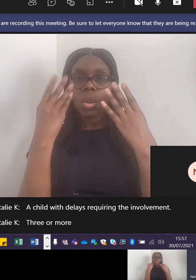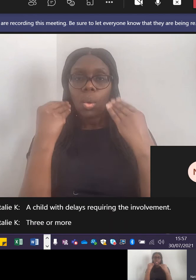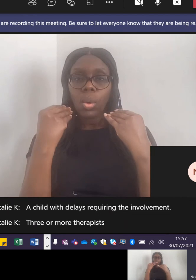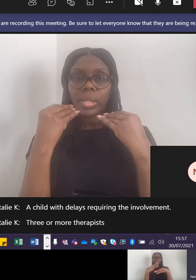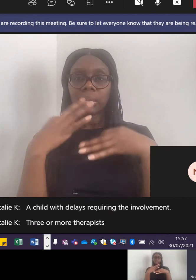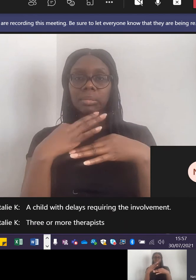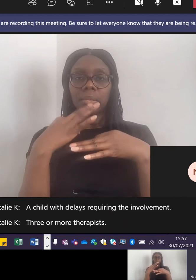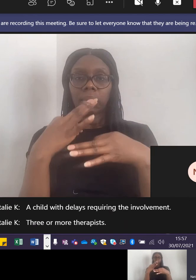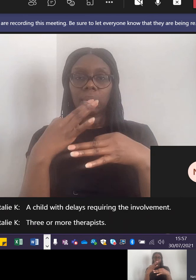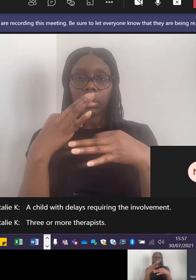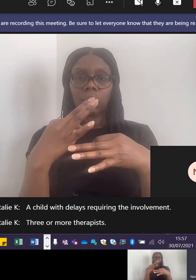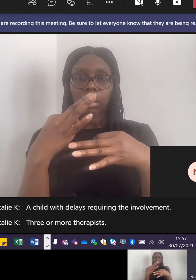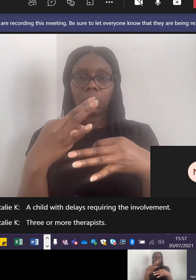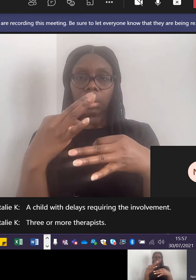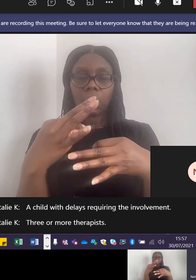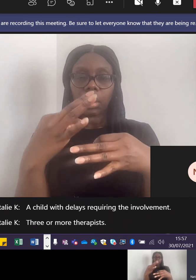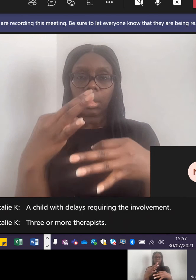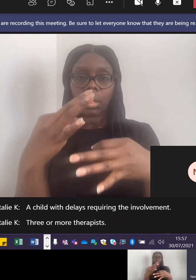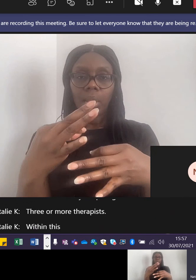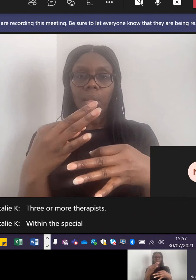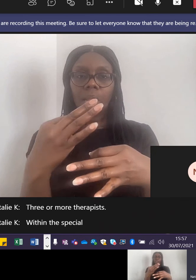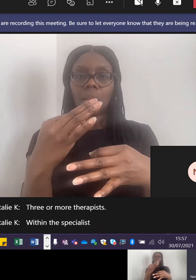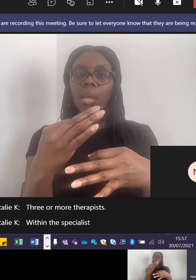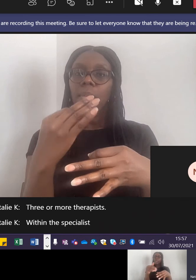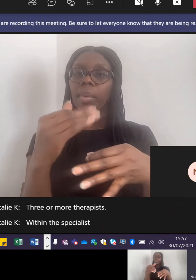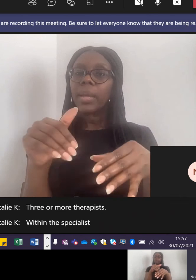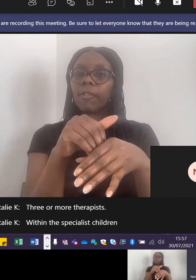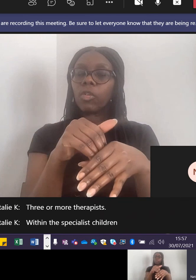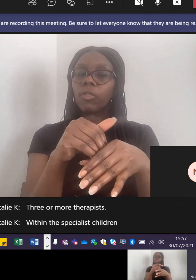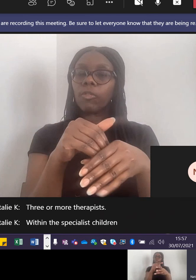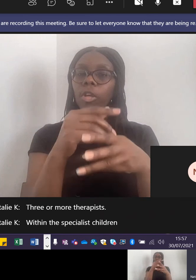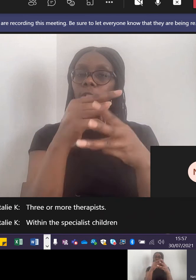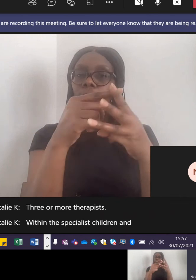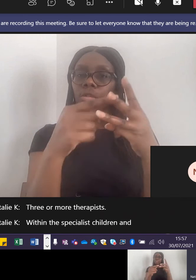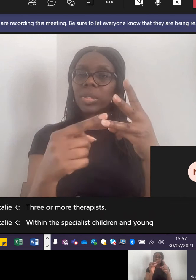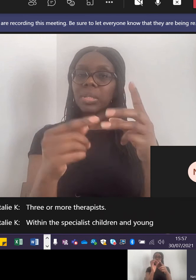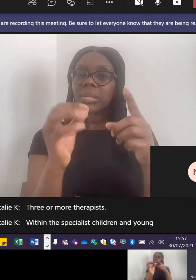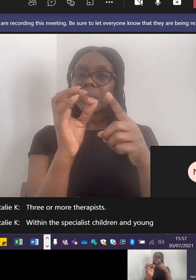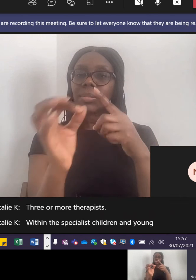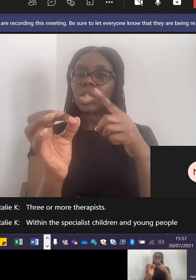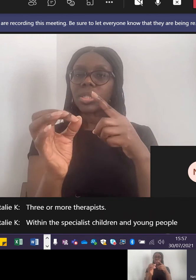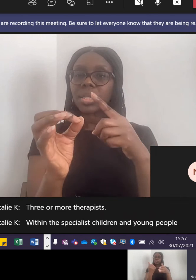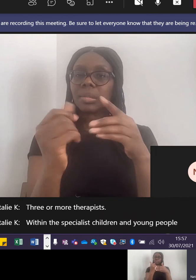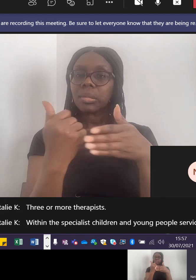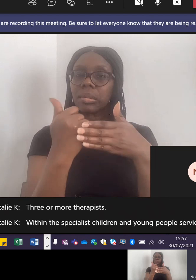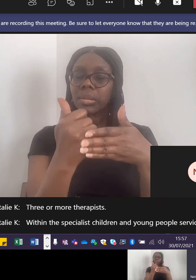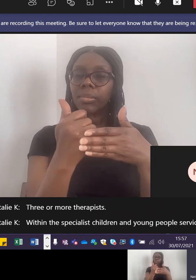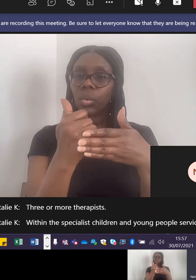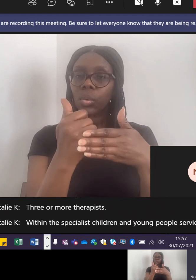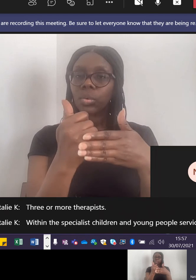therapists within the Specialist Children and Young People's Service.